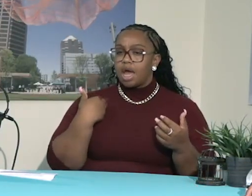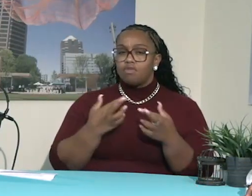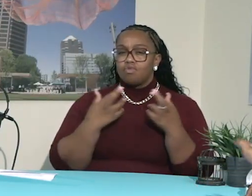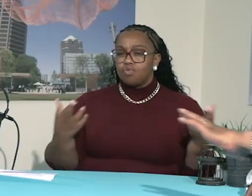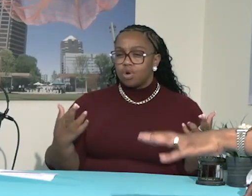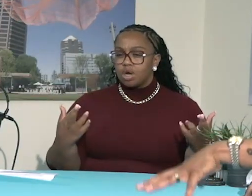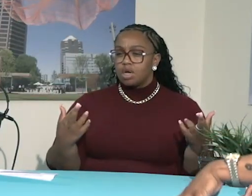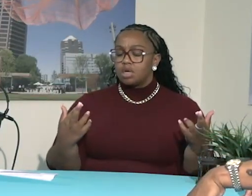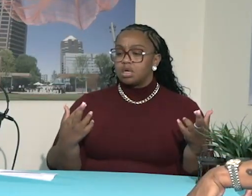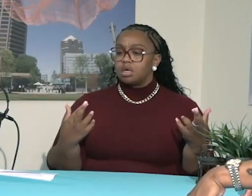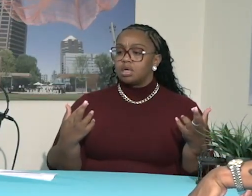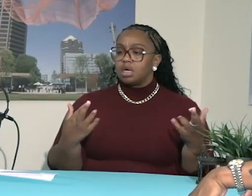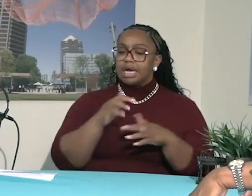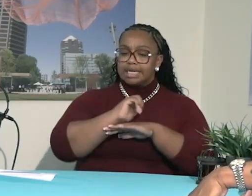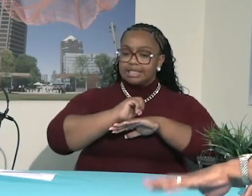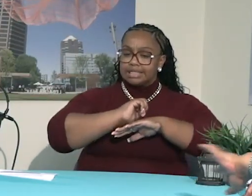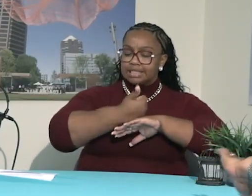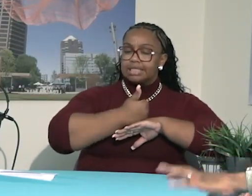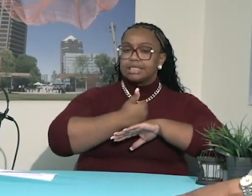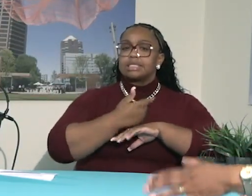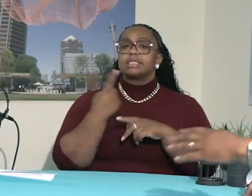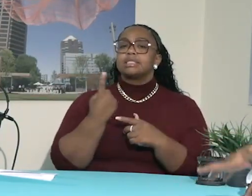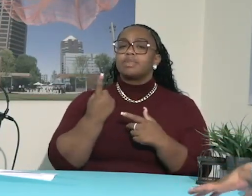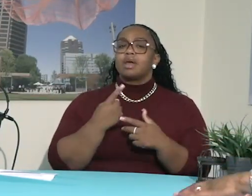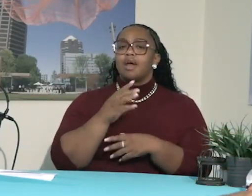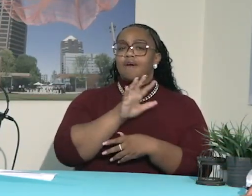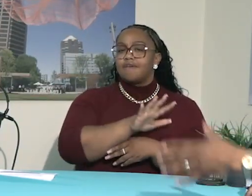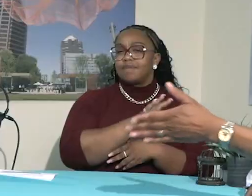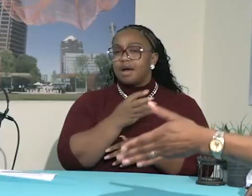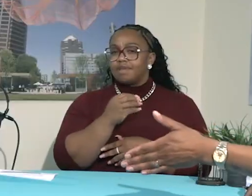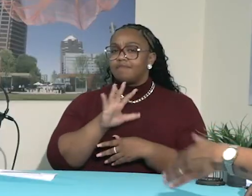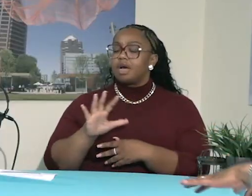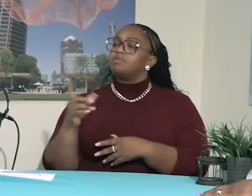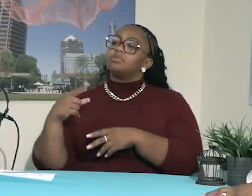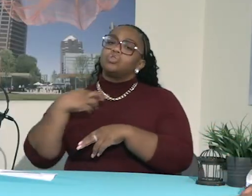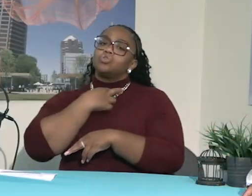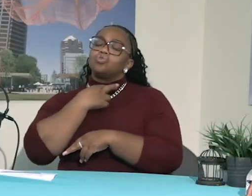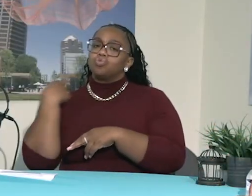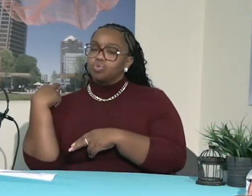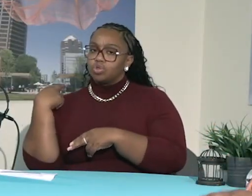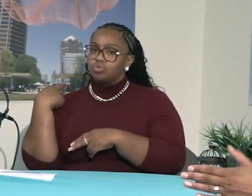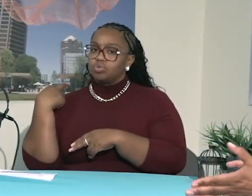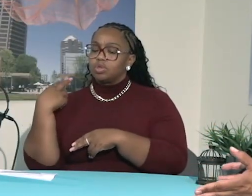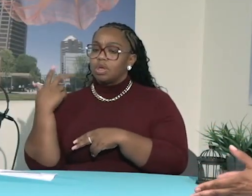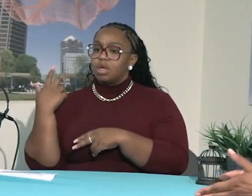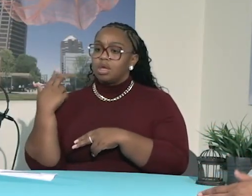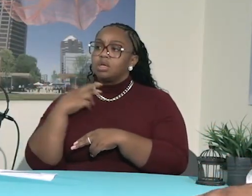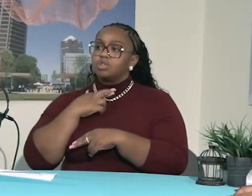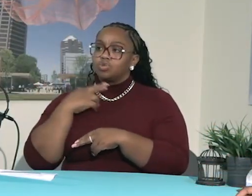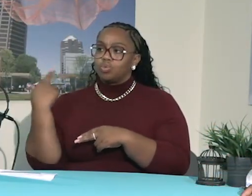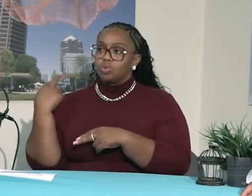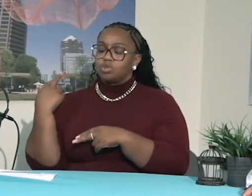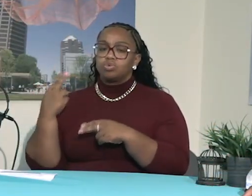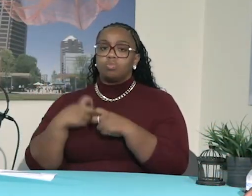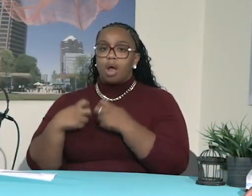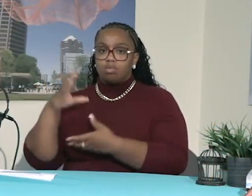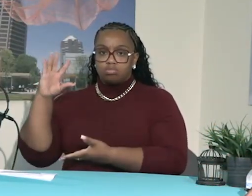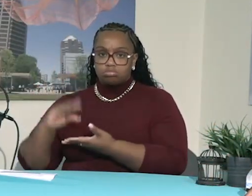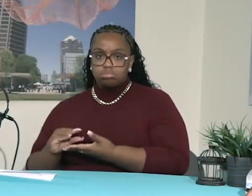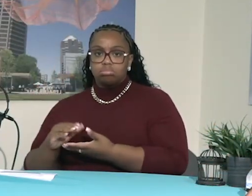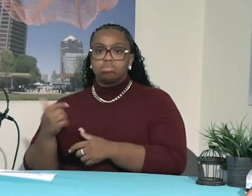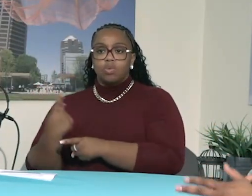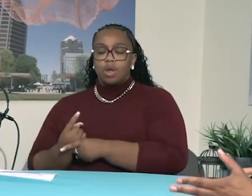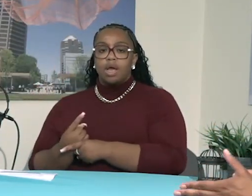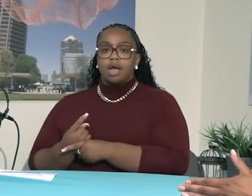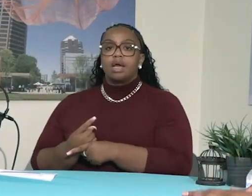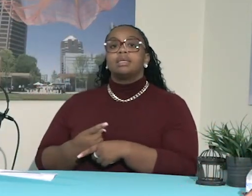reduce health. the life expectancy is 5 years less in these marginalized community areas. So this also directly aligns with that.